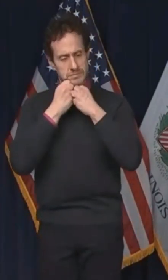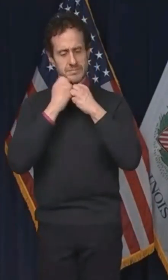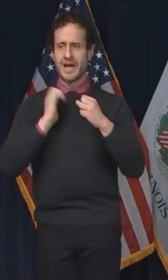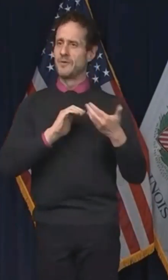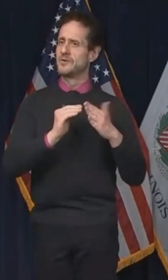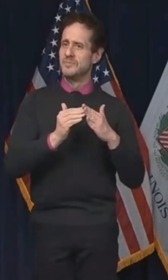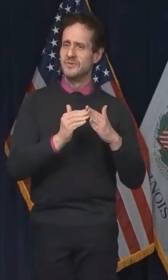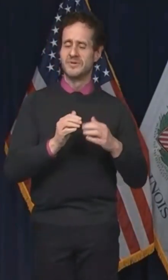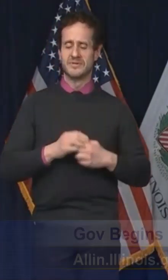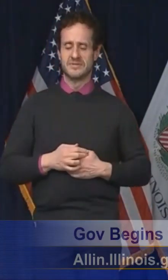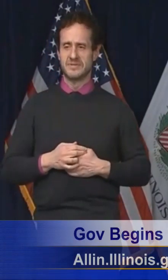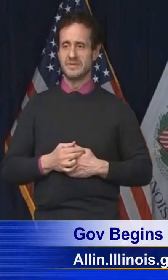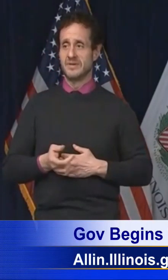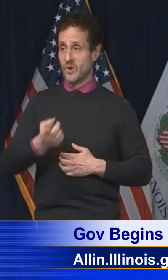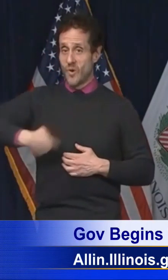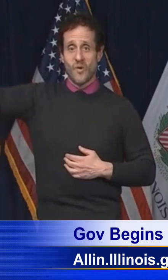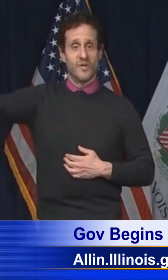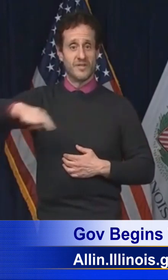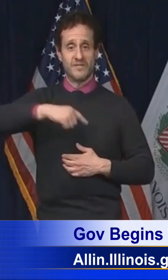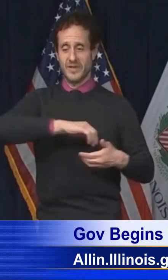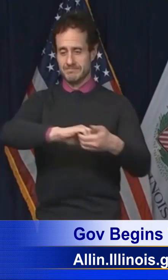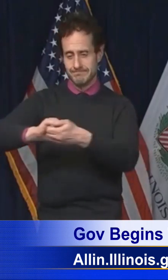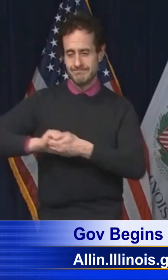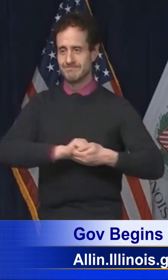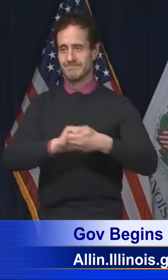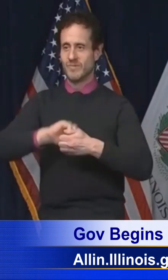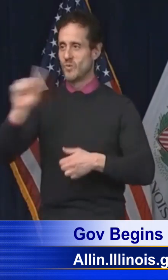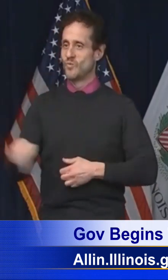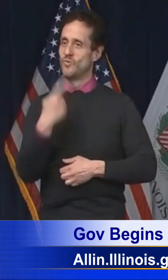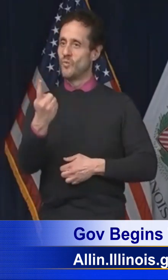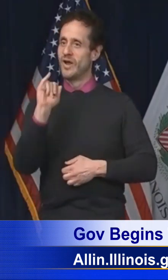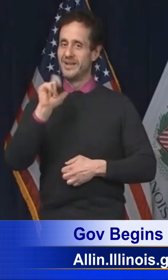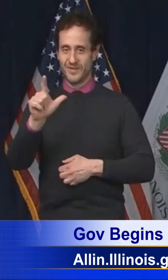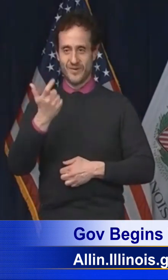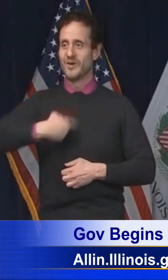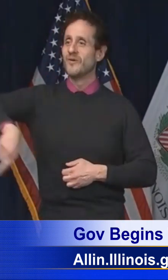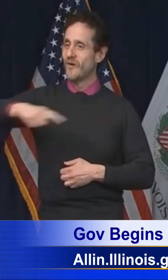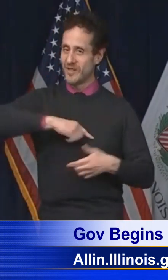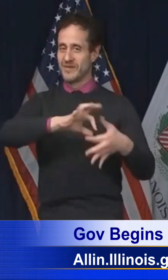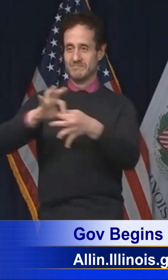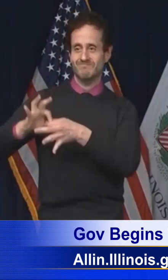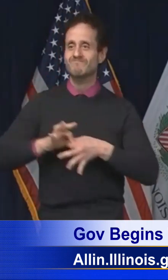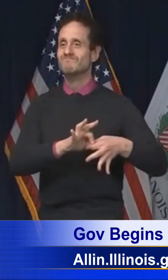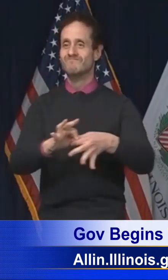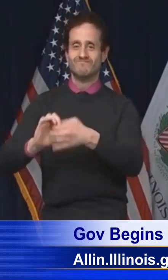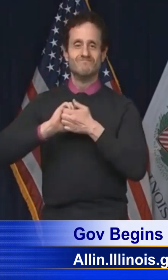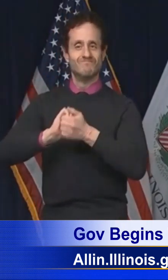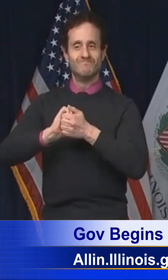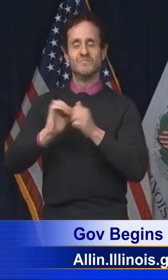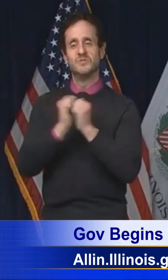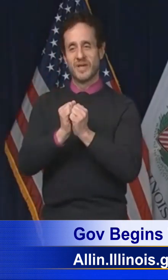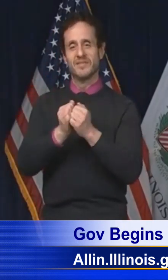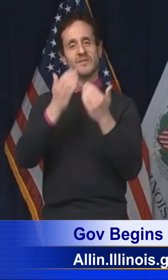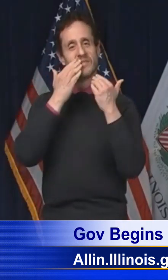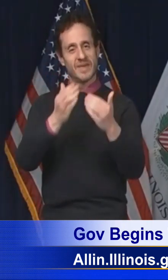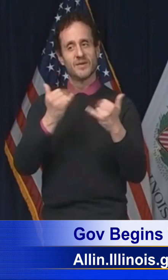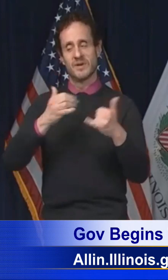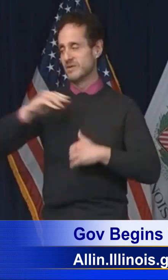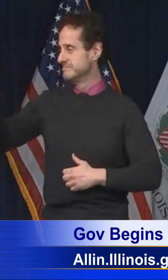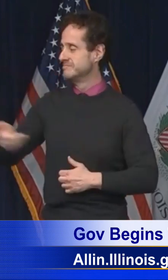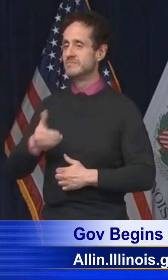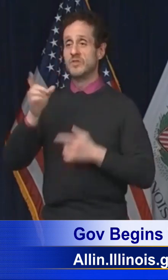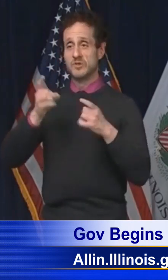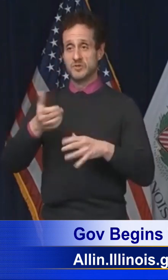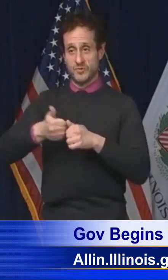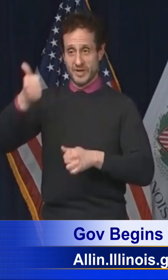communities. We are one Illinois, and we are all in this together. Thank you, and now I'd like to invite